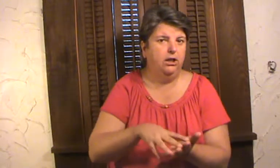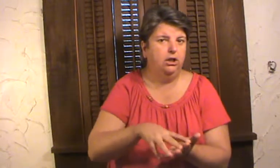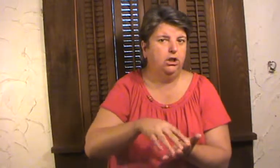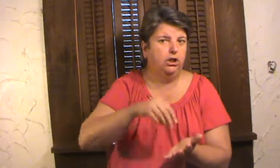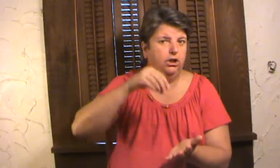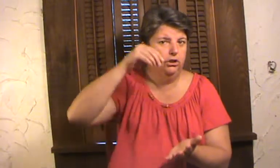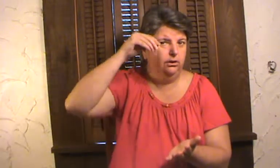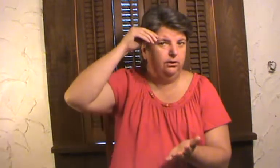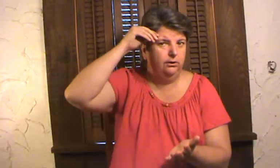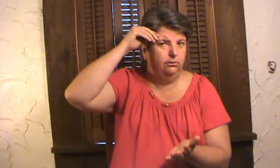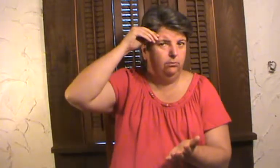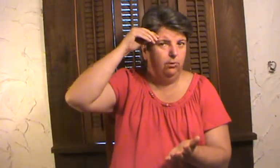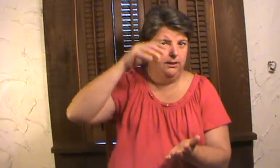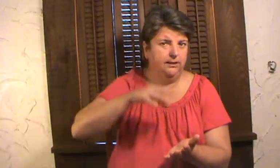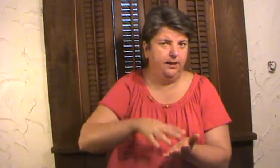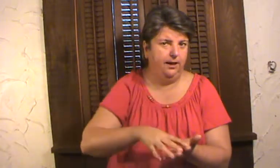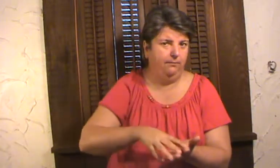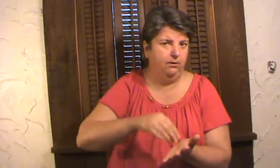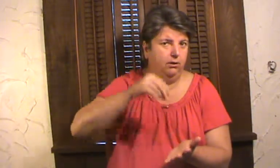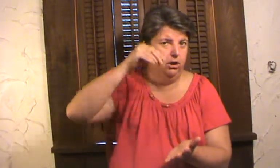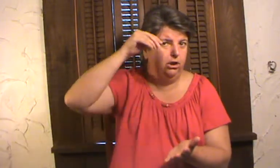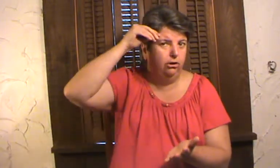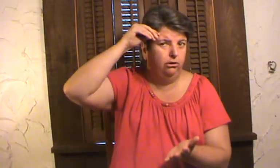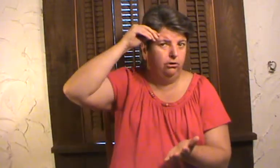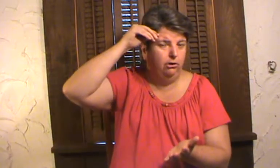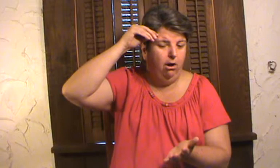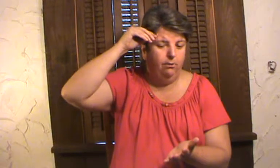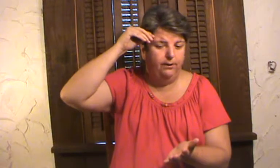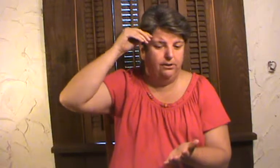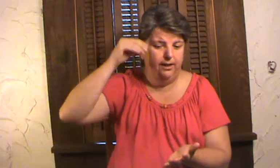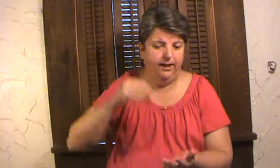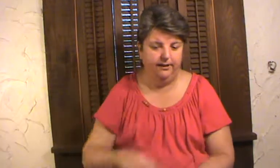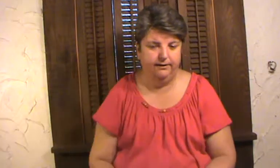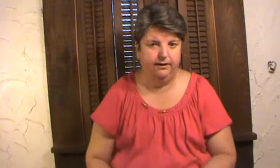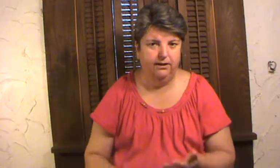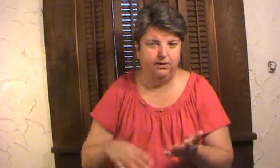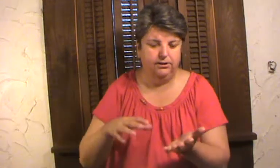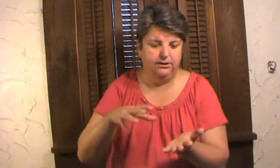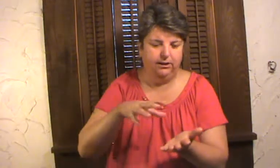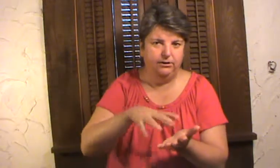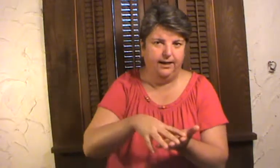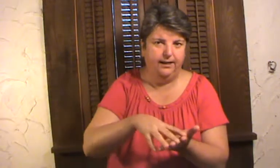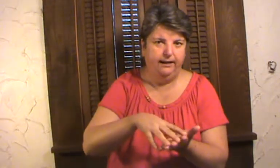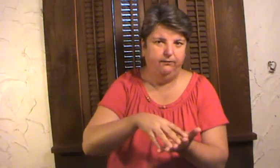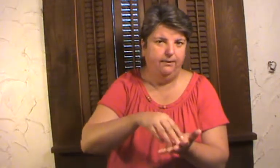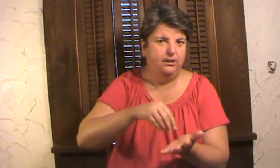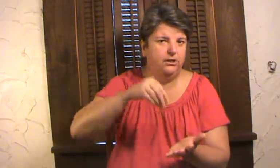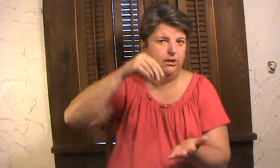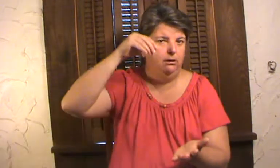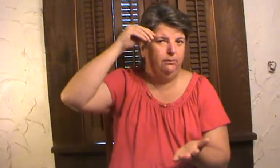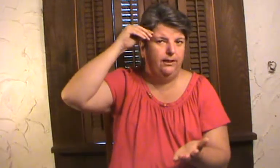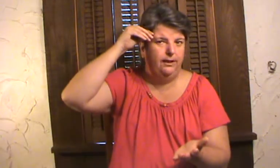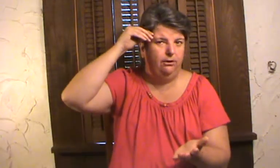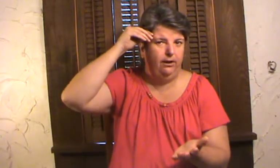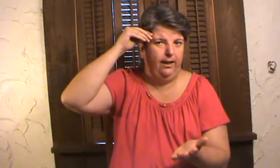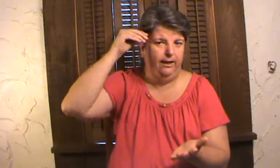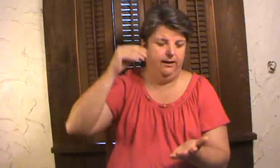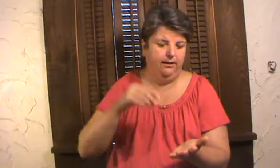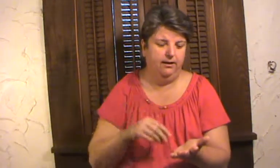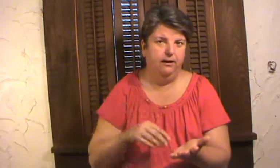and learn 1 time. Learn all the way to the head. So it's like you're taking the information and you bring it in your head.